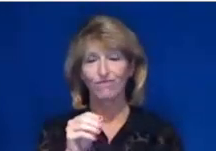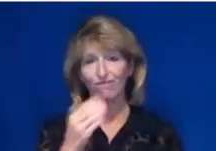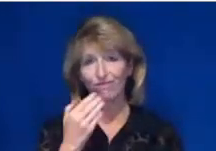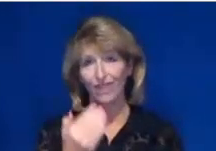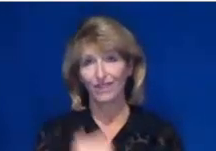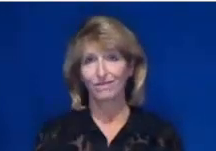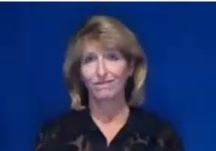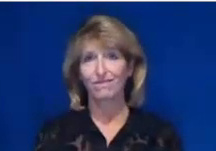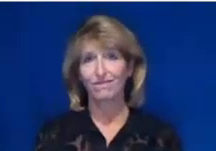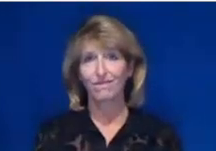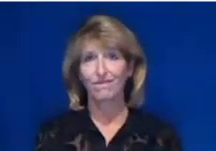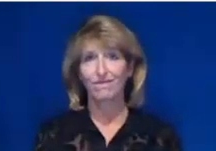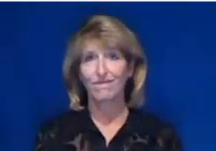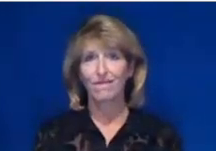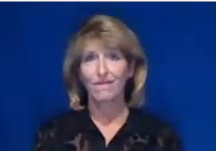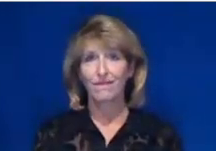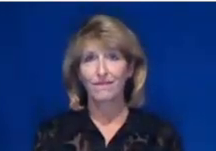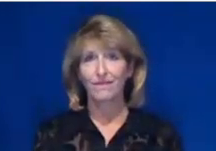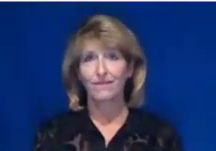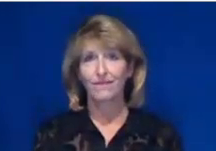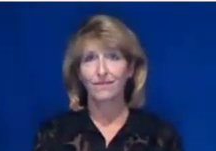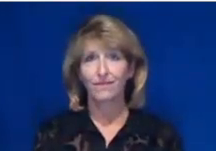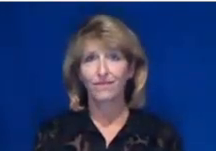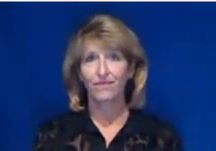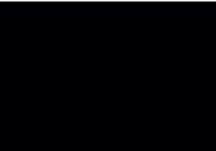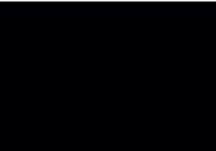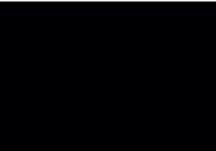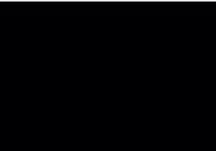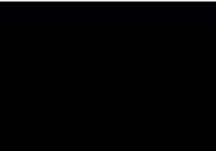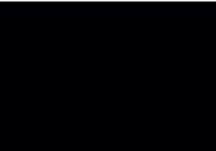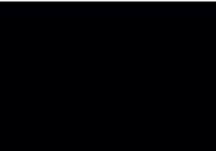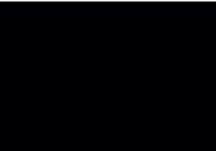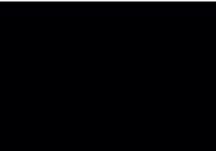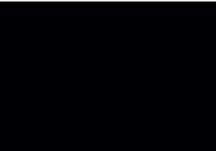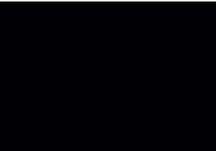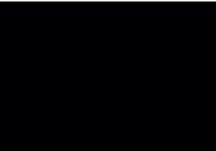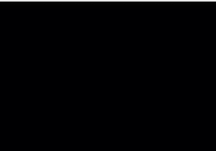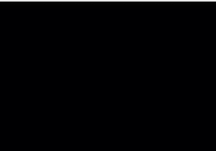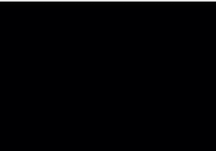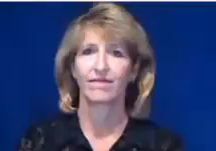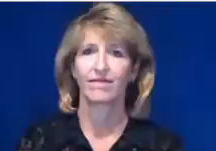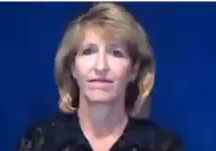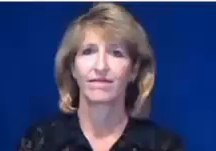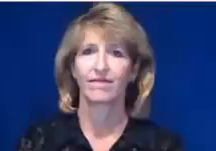in ASL that many of us will be able to benefit from in our line of work. Thank you.